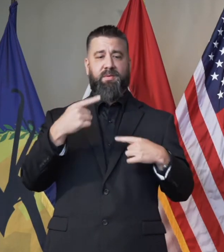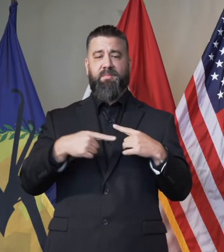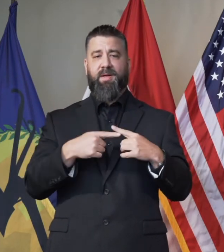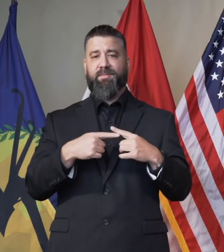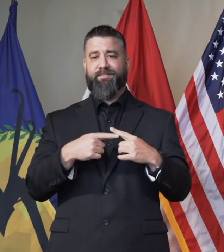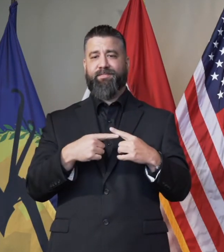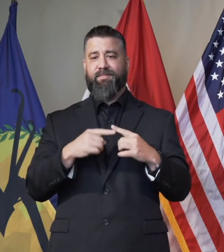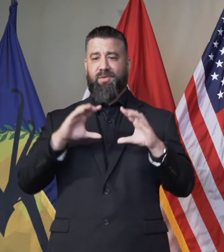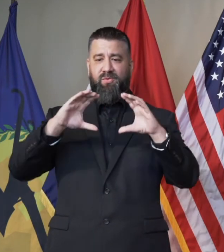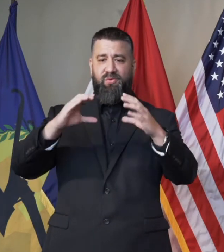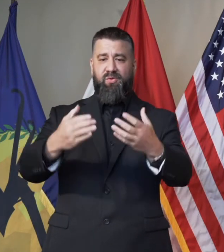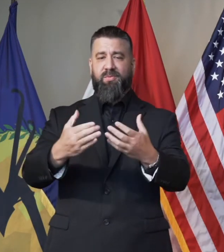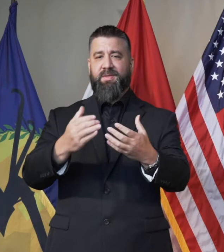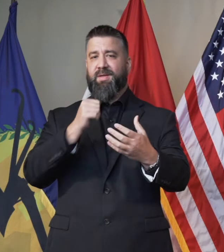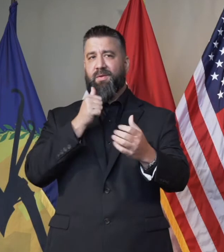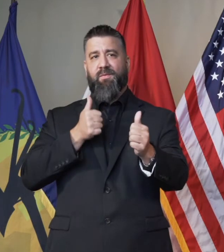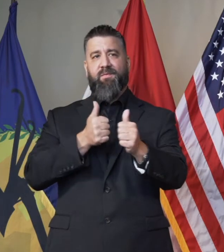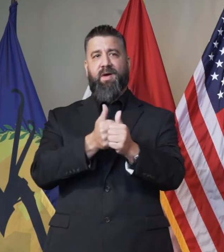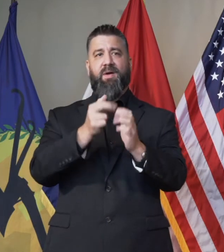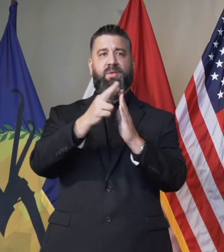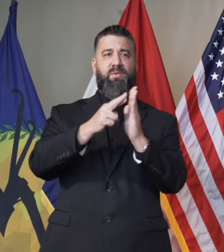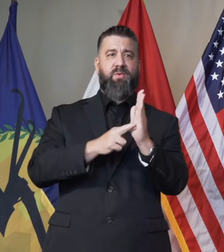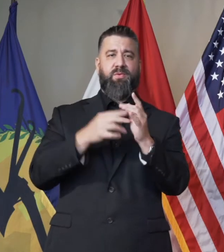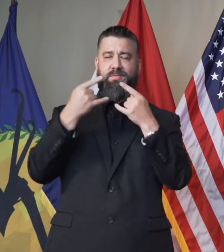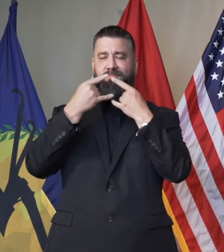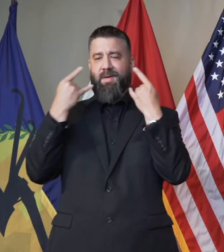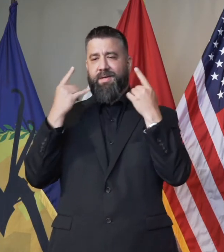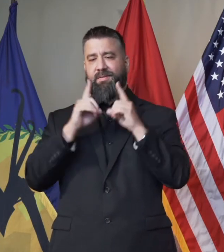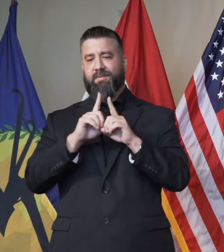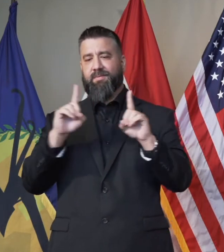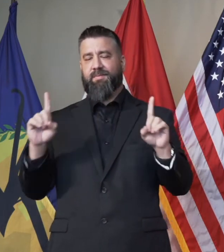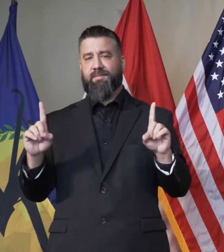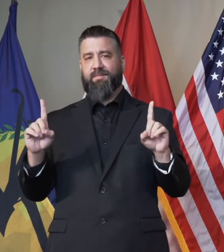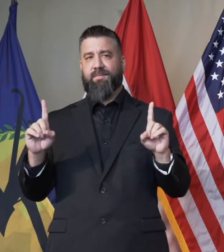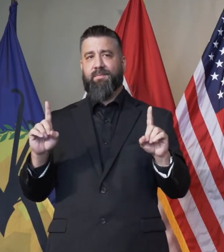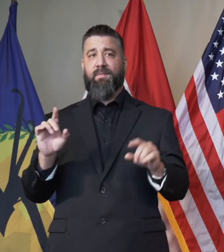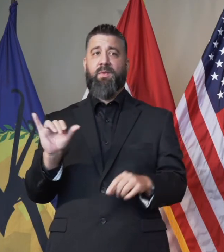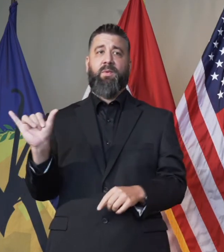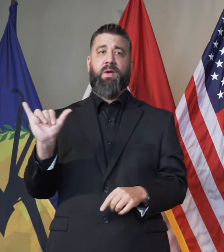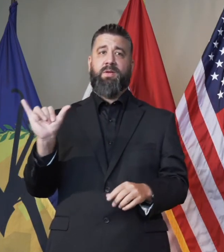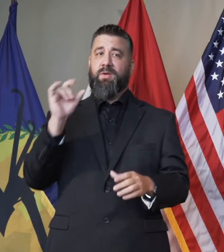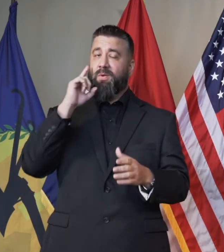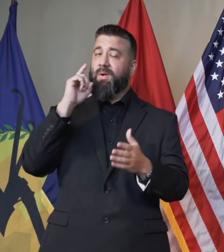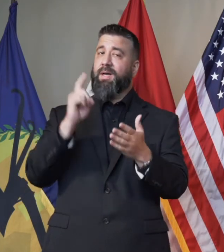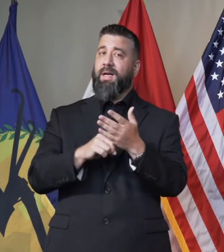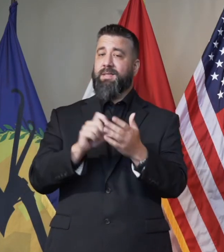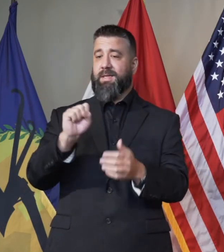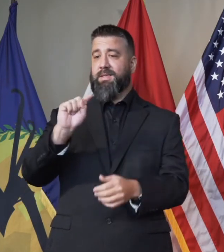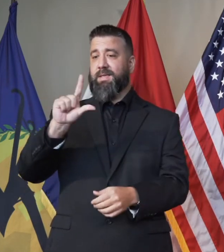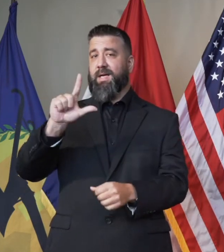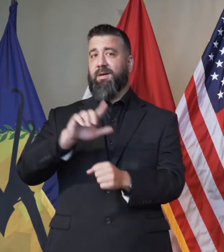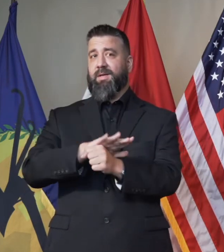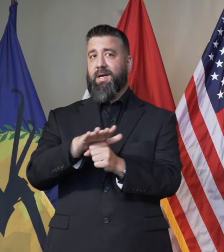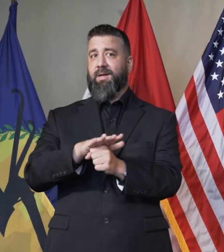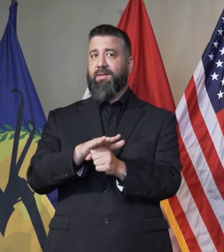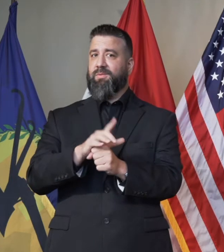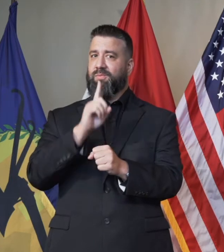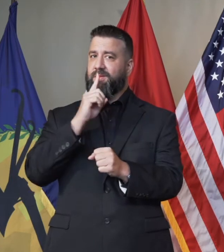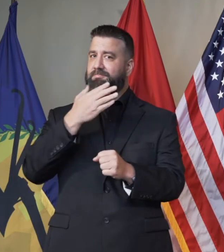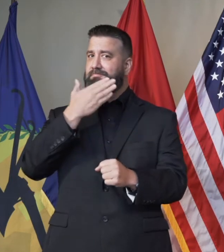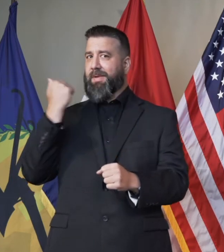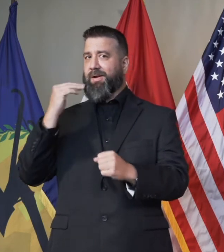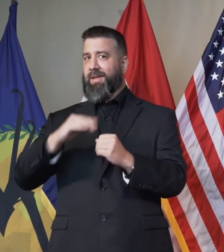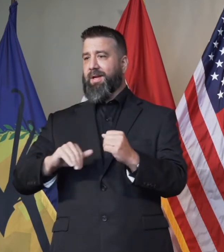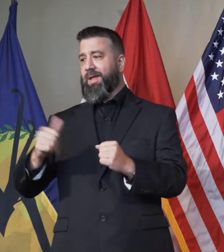distancing guidelines. And we also recognize that St. Louis County is in a much better place than a lot of places in the